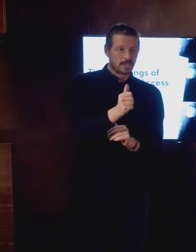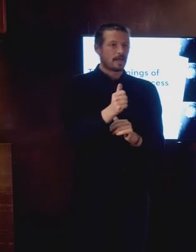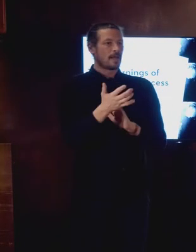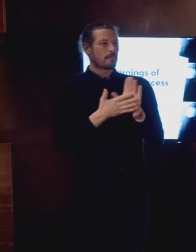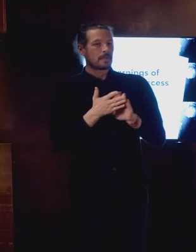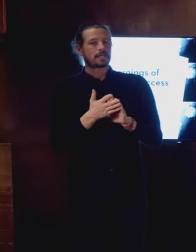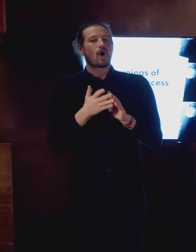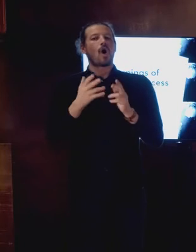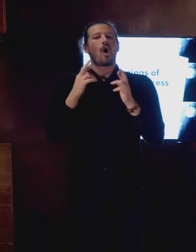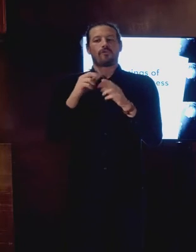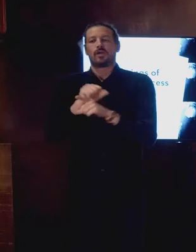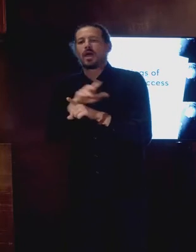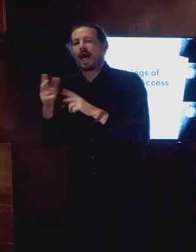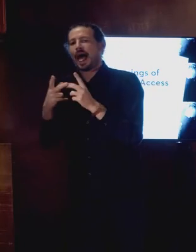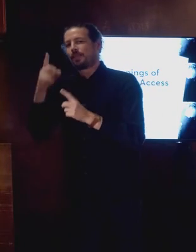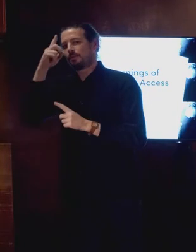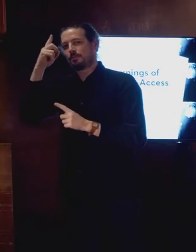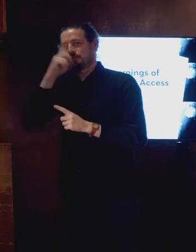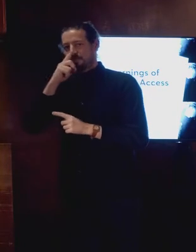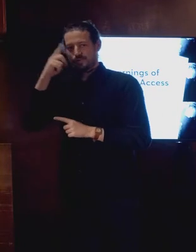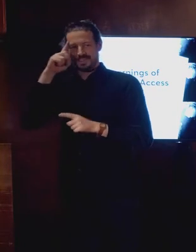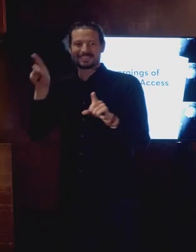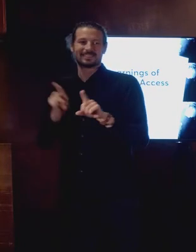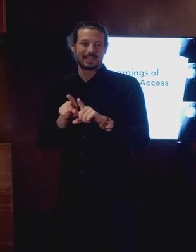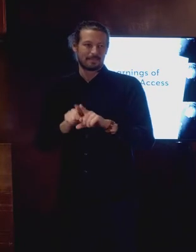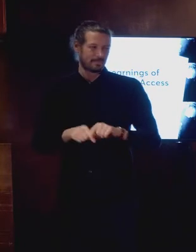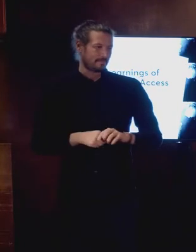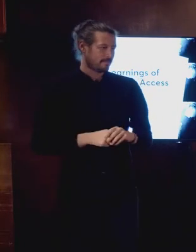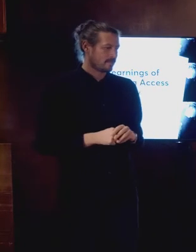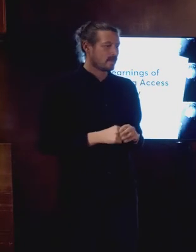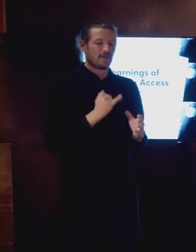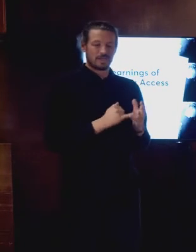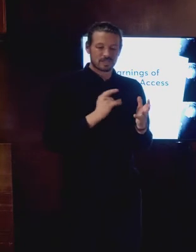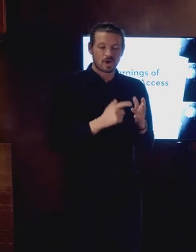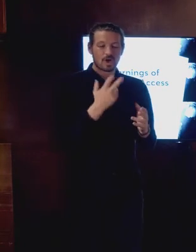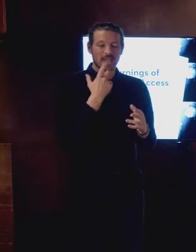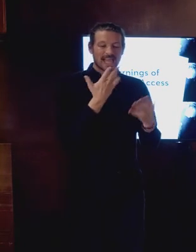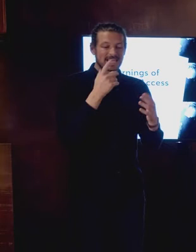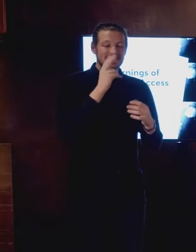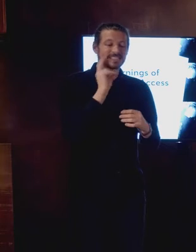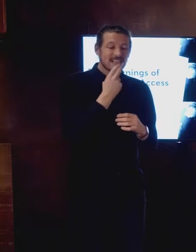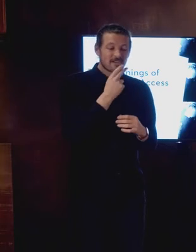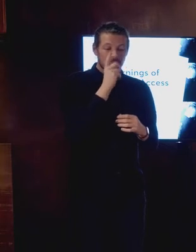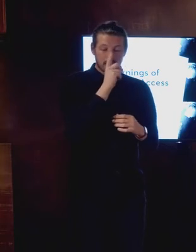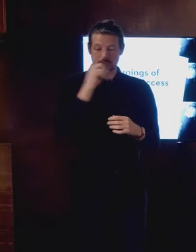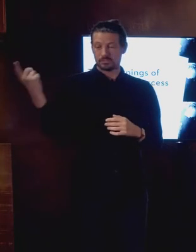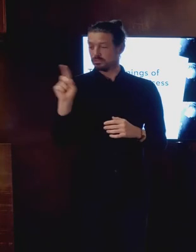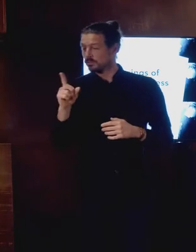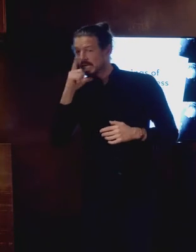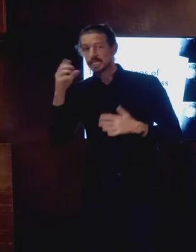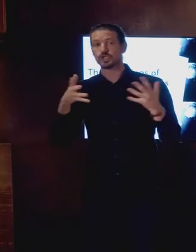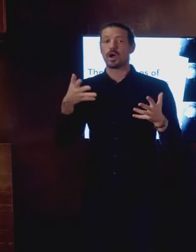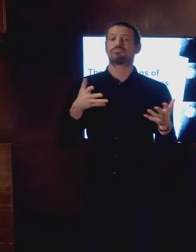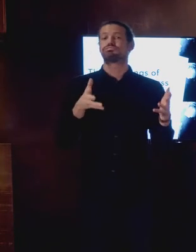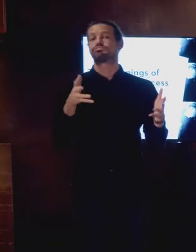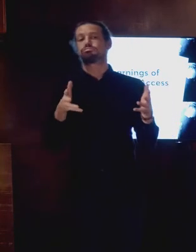it. And so as moving forward, we had that relationship if there were deaf people on stage with us, and it meant there was someone else. The more people in